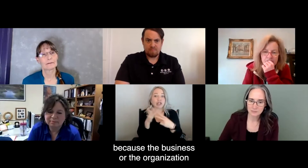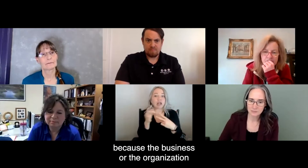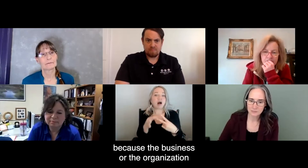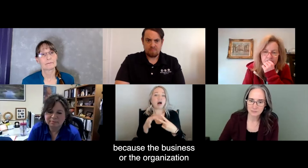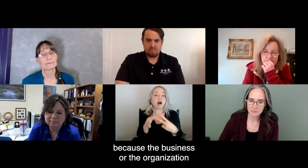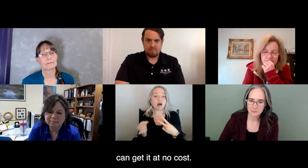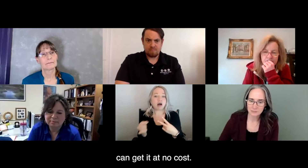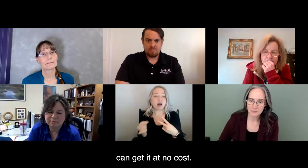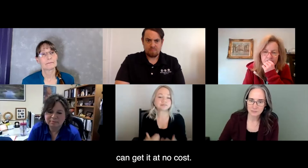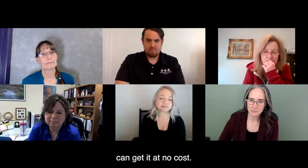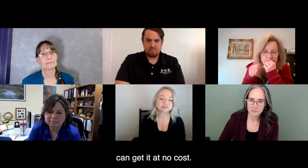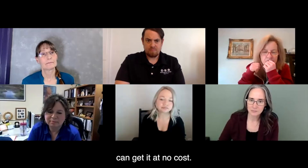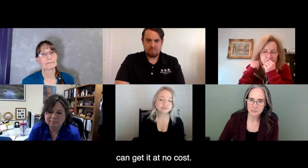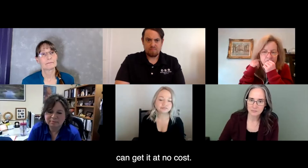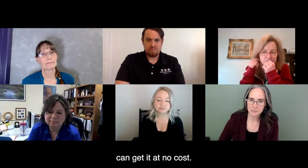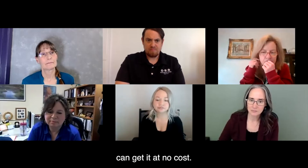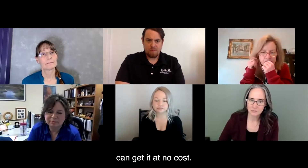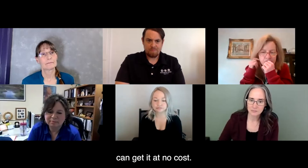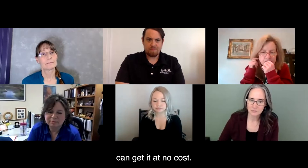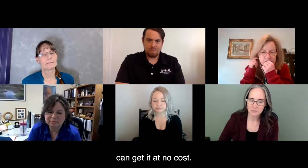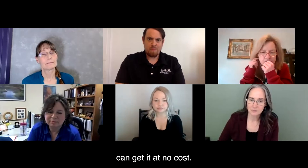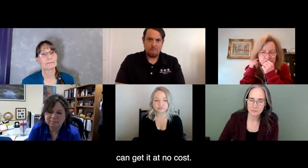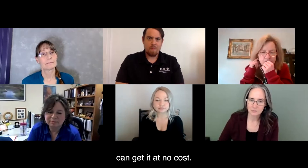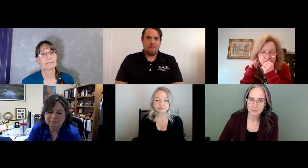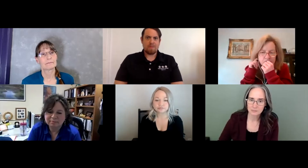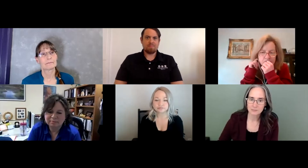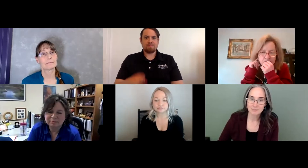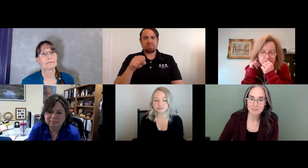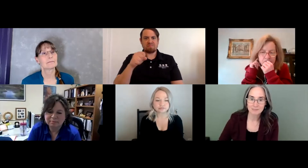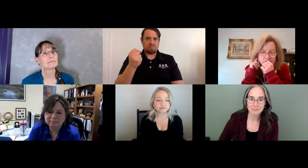or the organization can get it at no cost.